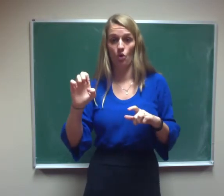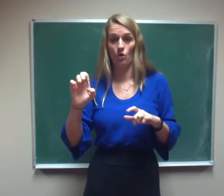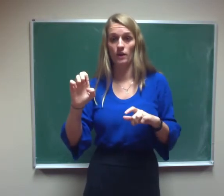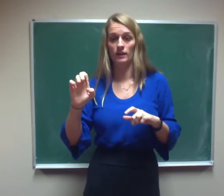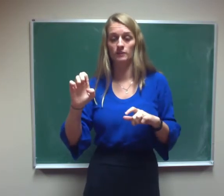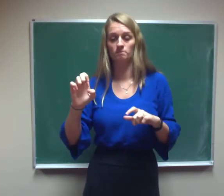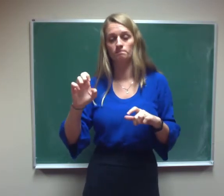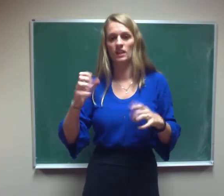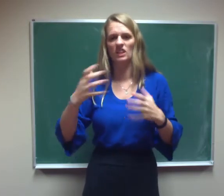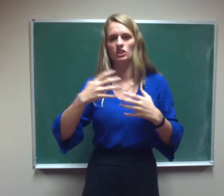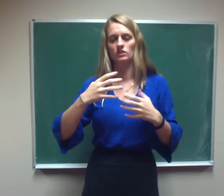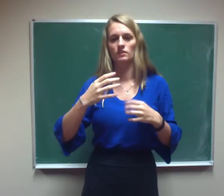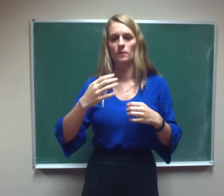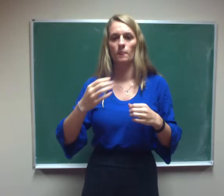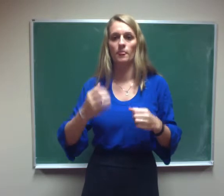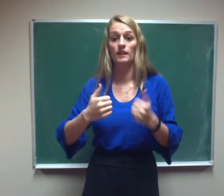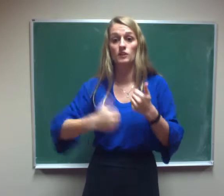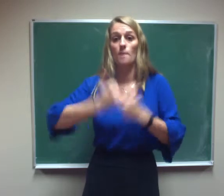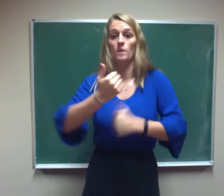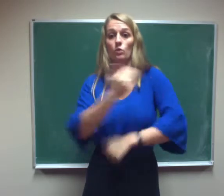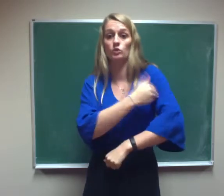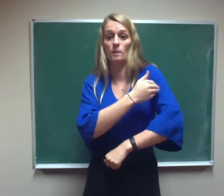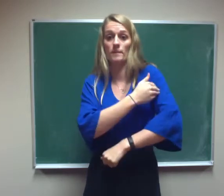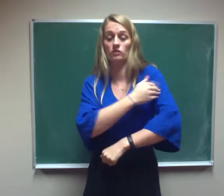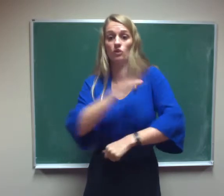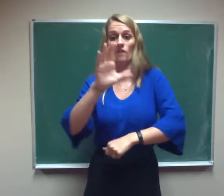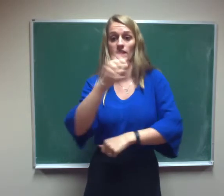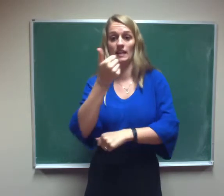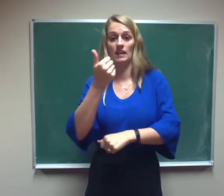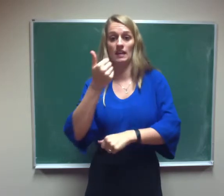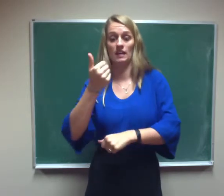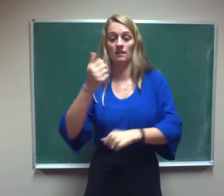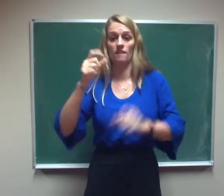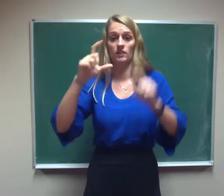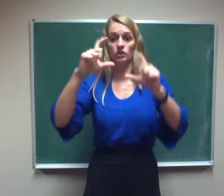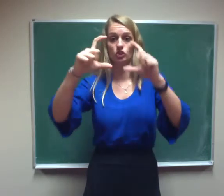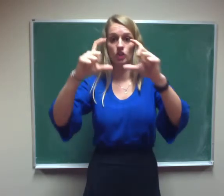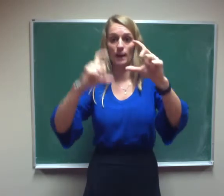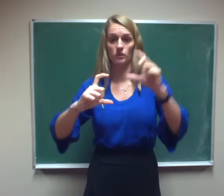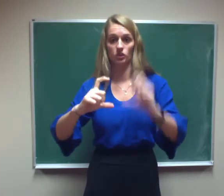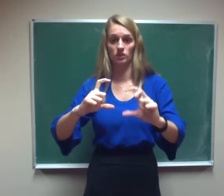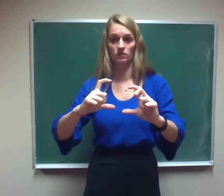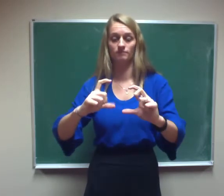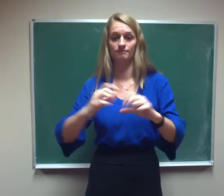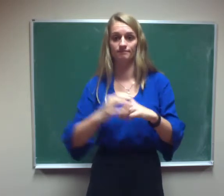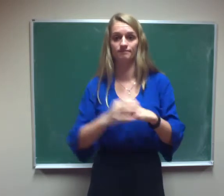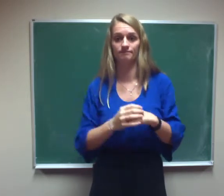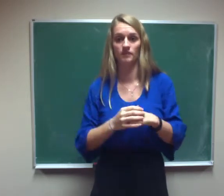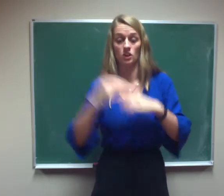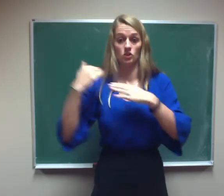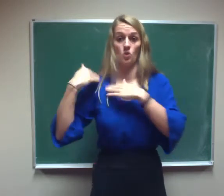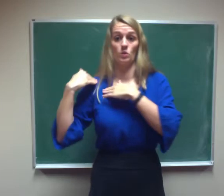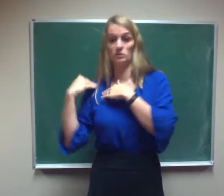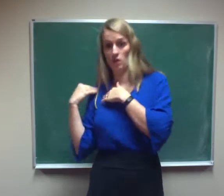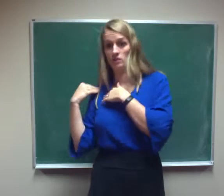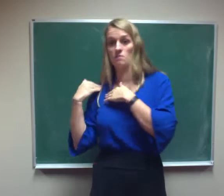It's got the responsibility of getting blood out to the rest of the body. All of your 5 trillion cells absolutely rely on the